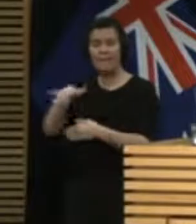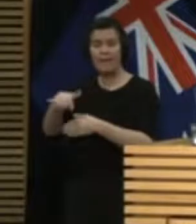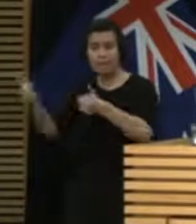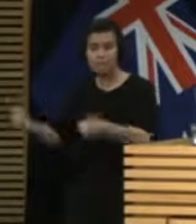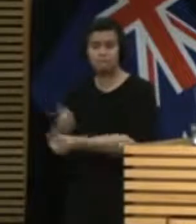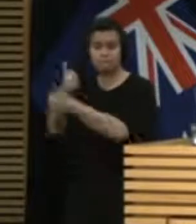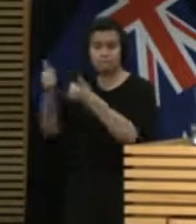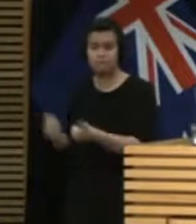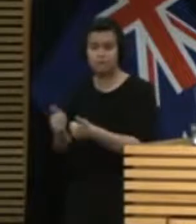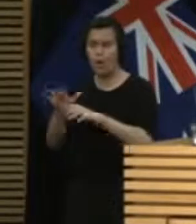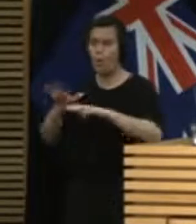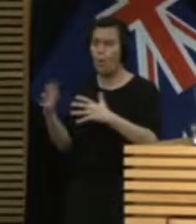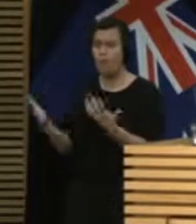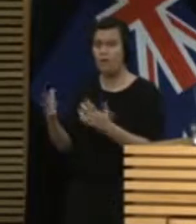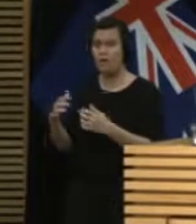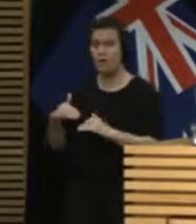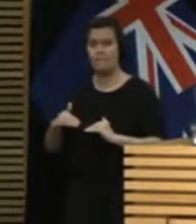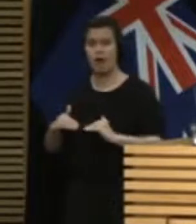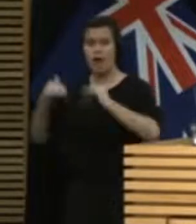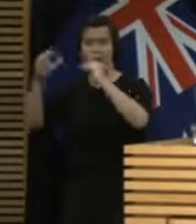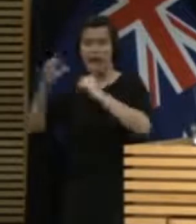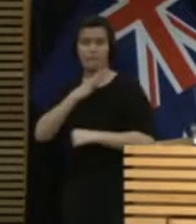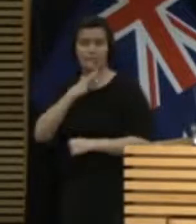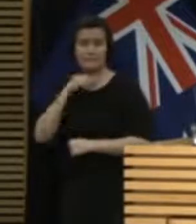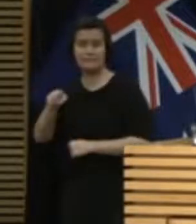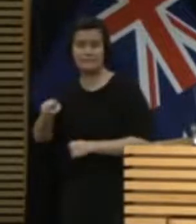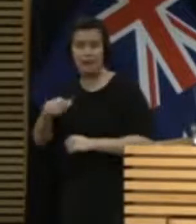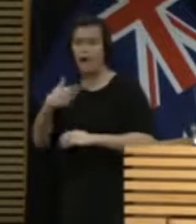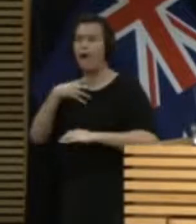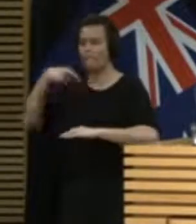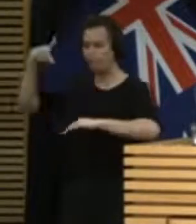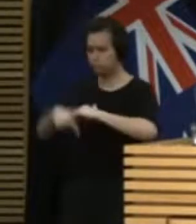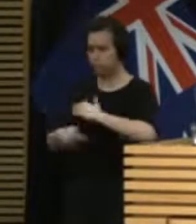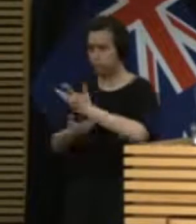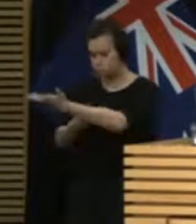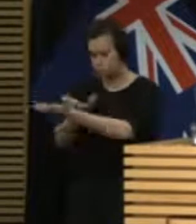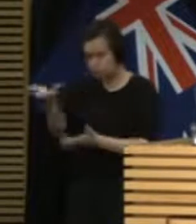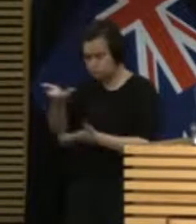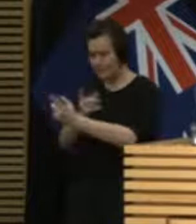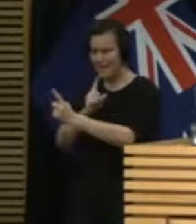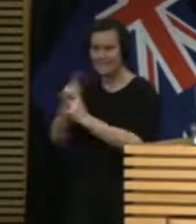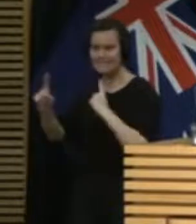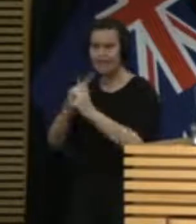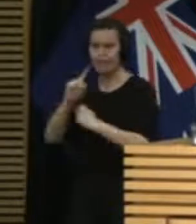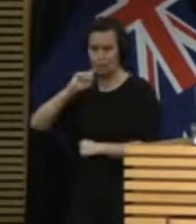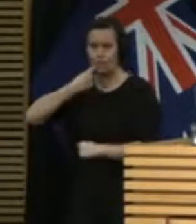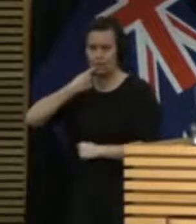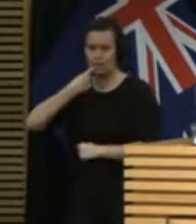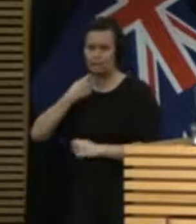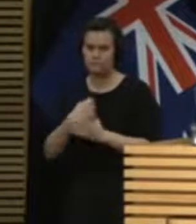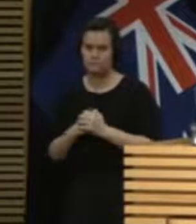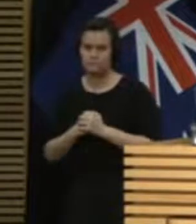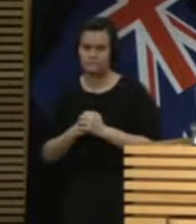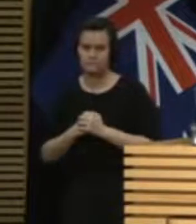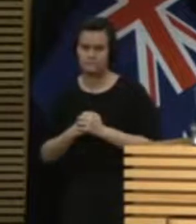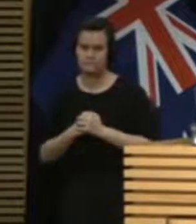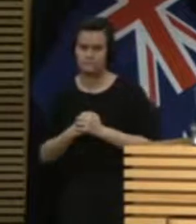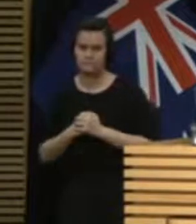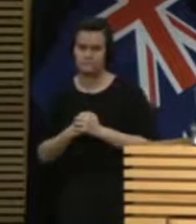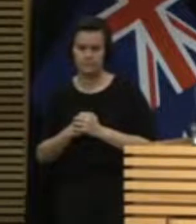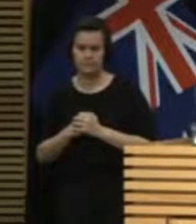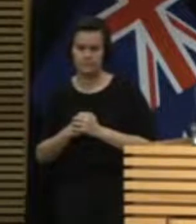of adapting the contact tracing system to this next phase, really, of the response. So what's more wider use of